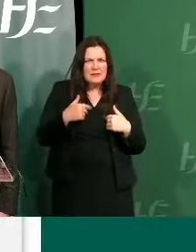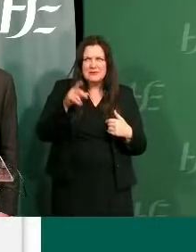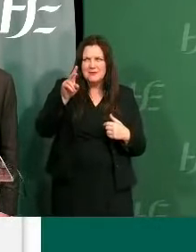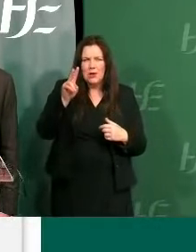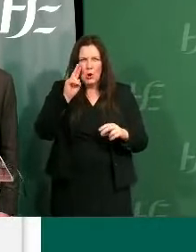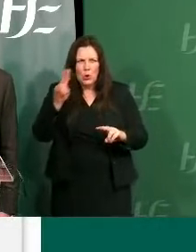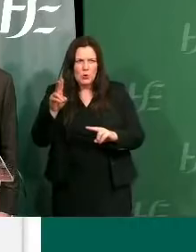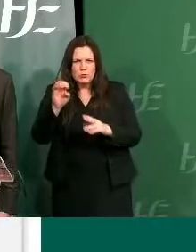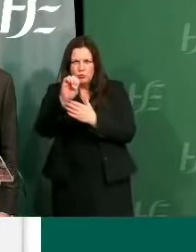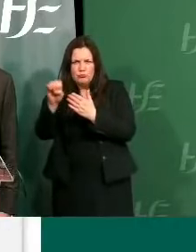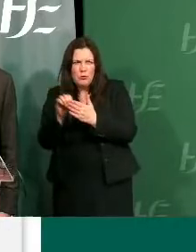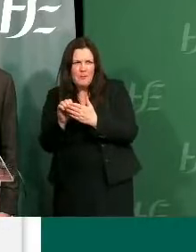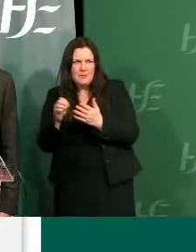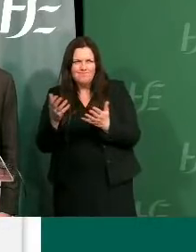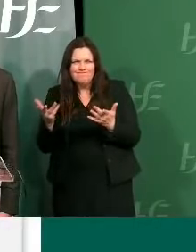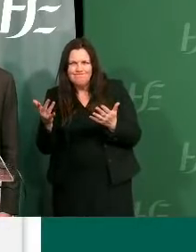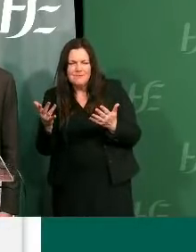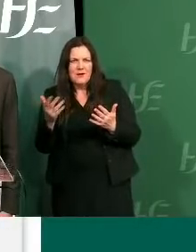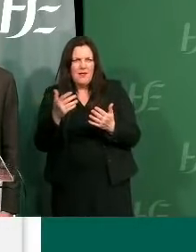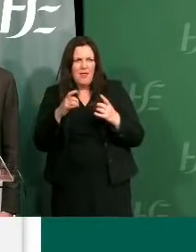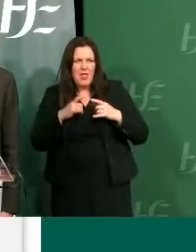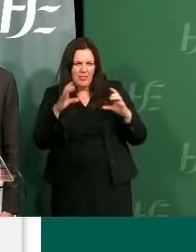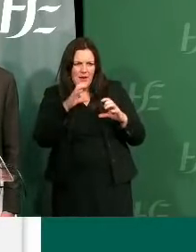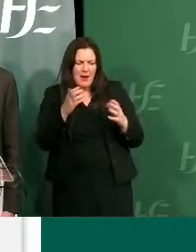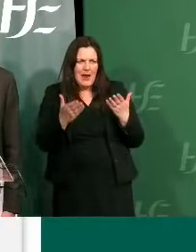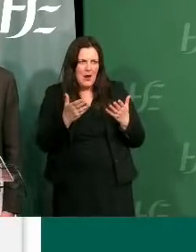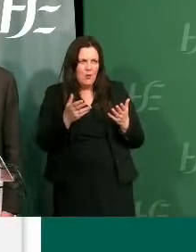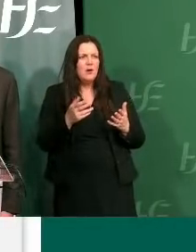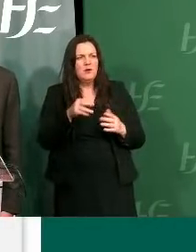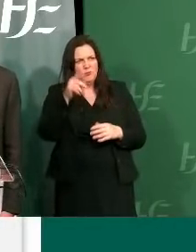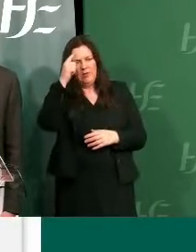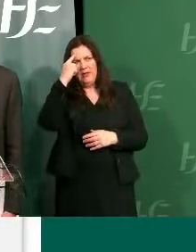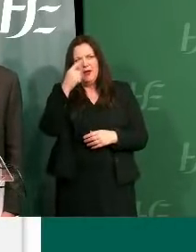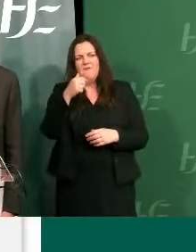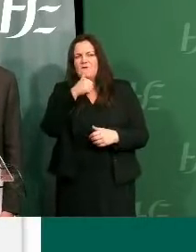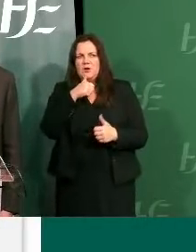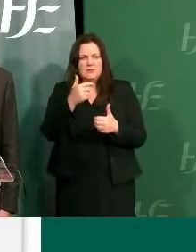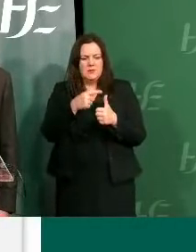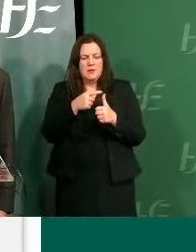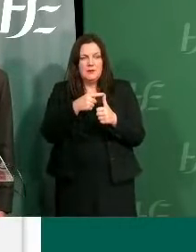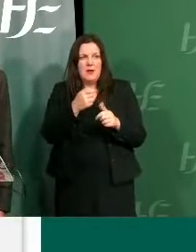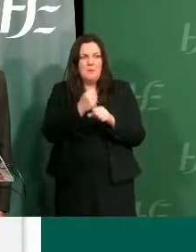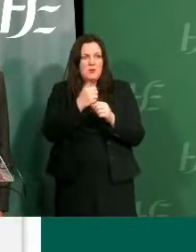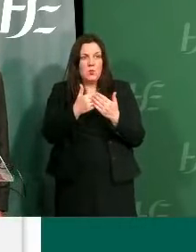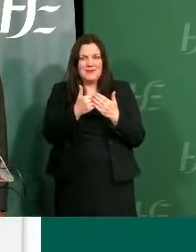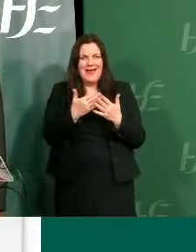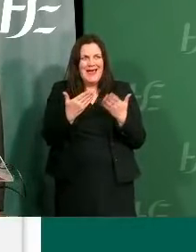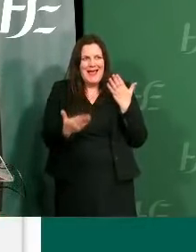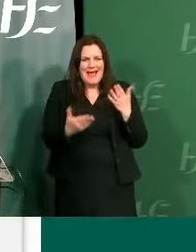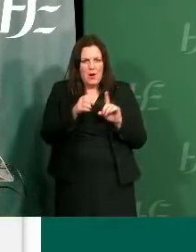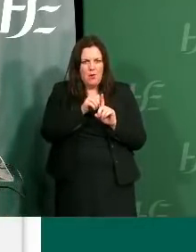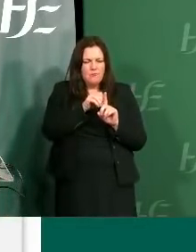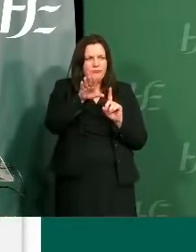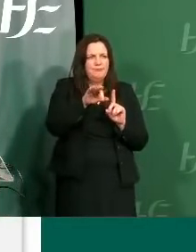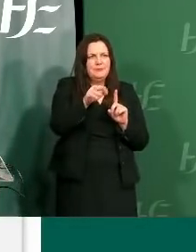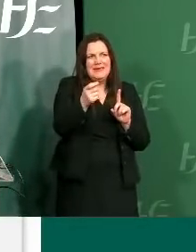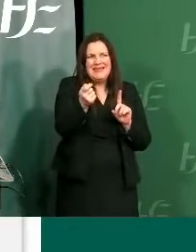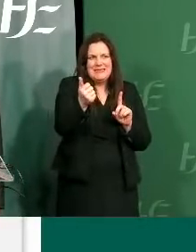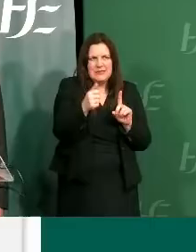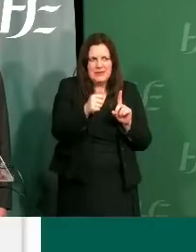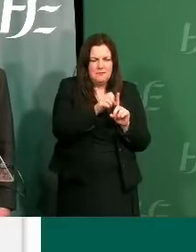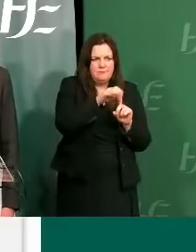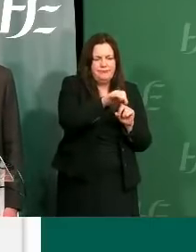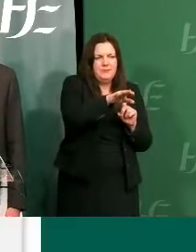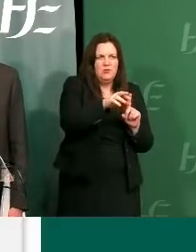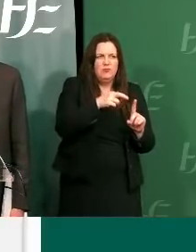ourselves, healthcare, and for those who are vulnerable. And that's transmissibility, the effectiveness of the vaccine, the risk of reinfection, and any